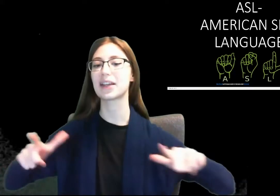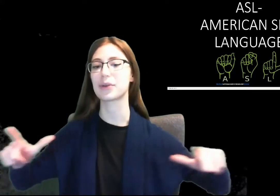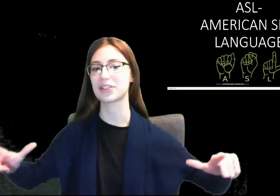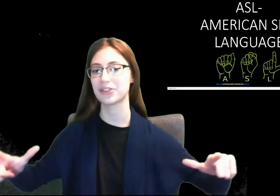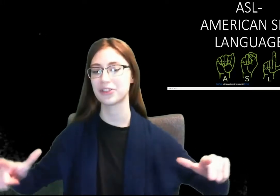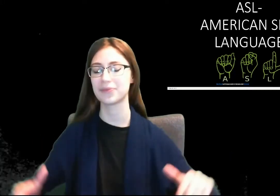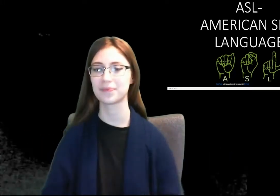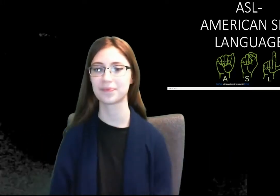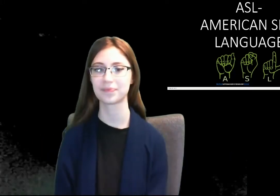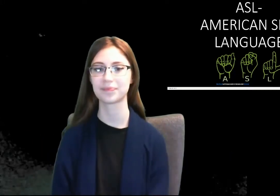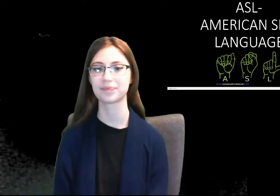Language.